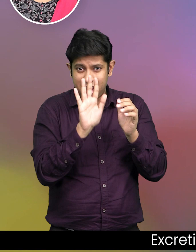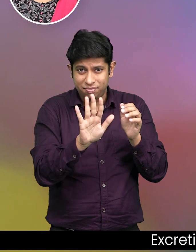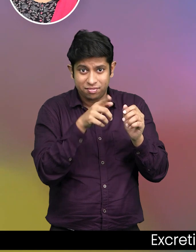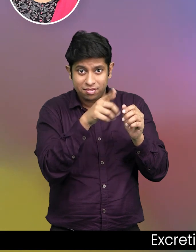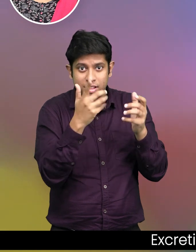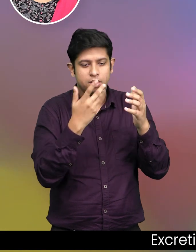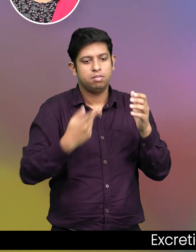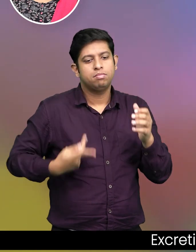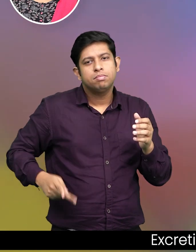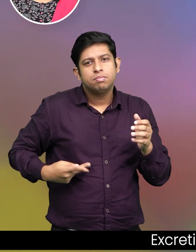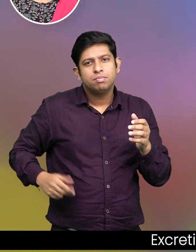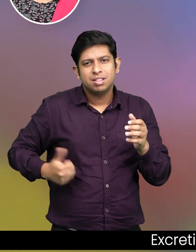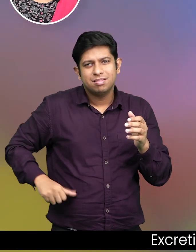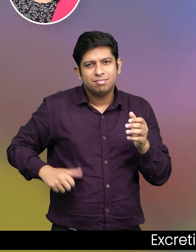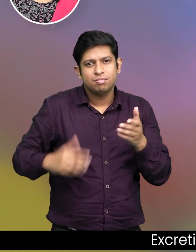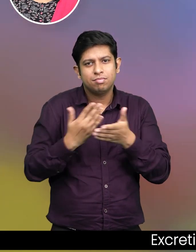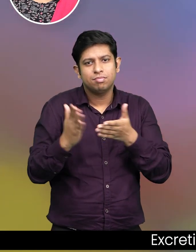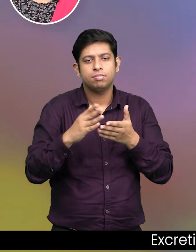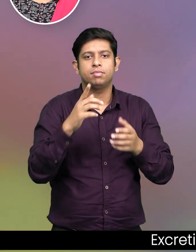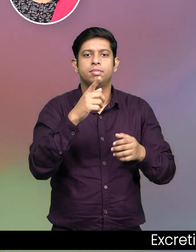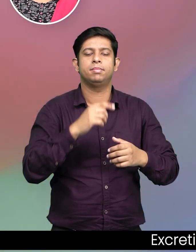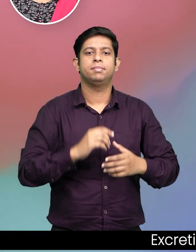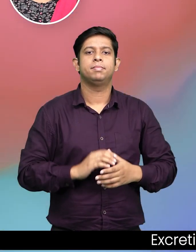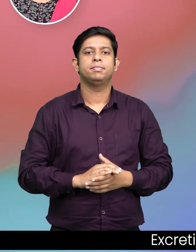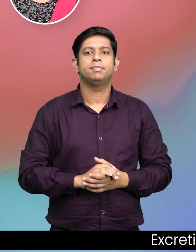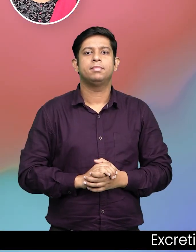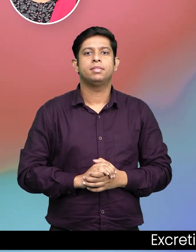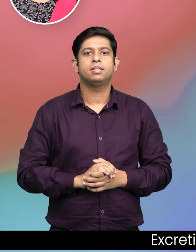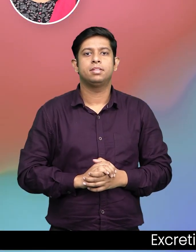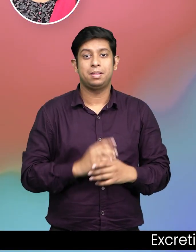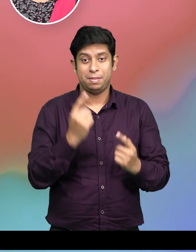excretion in multicellular organisms,